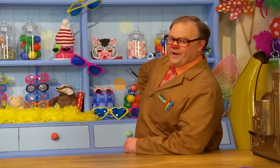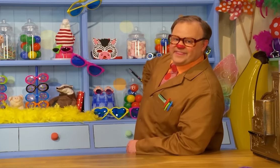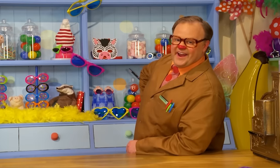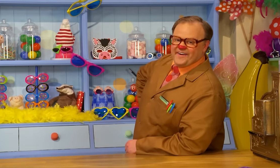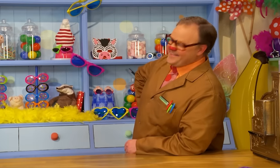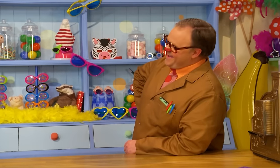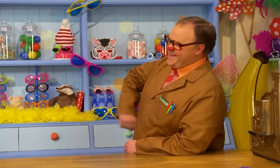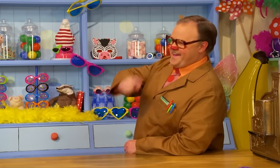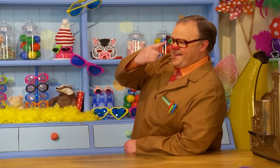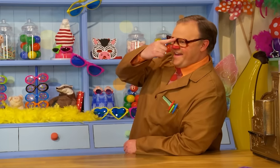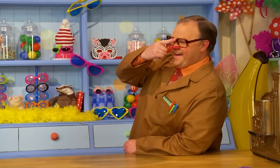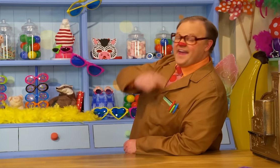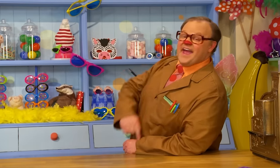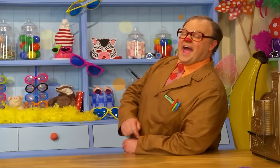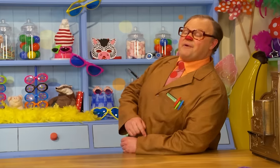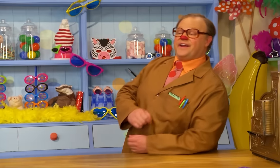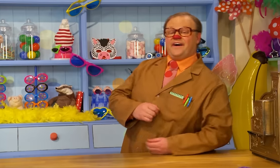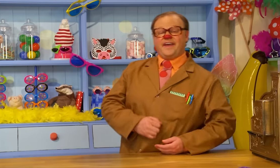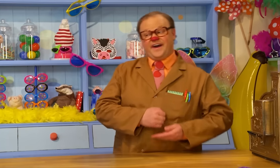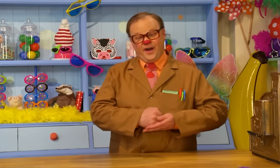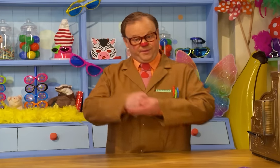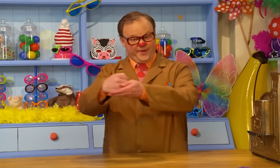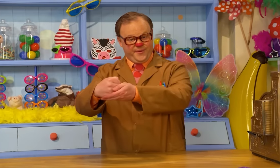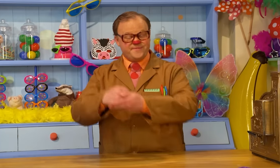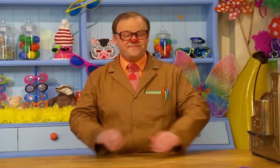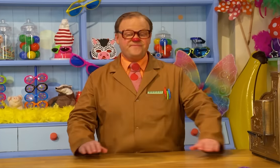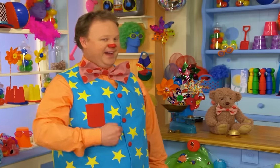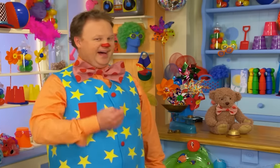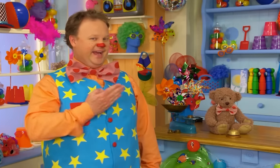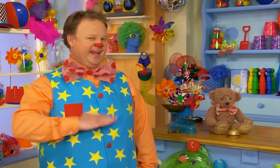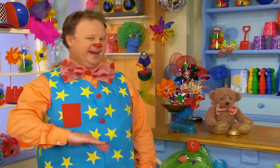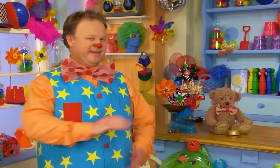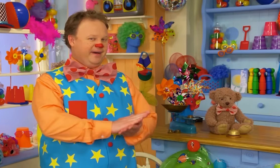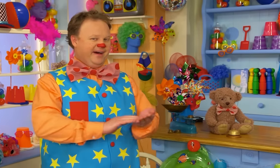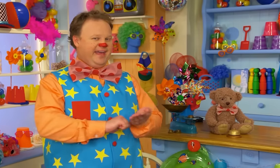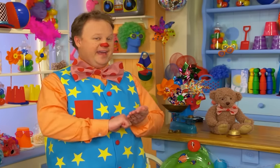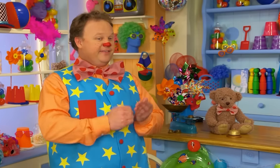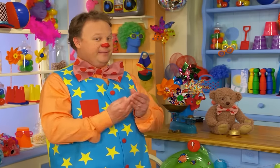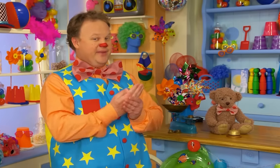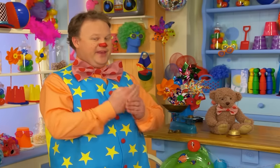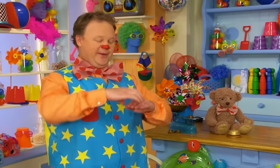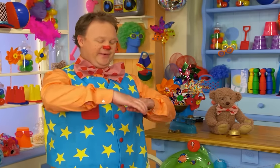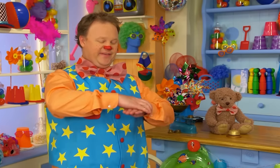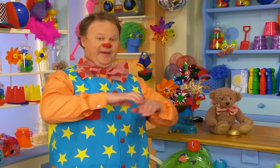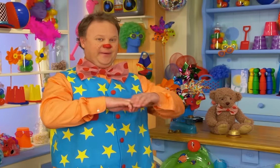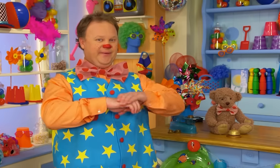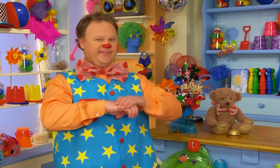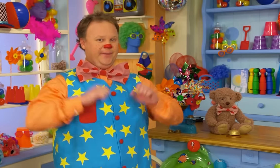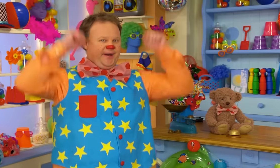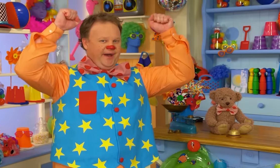the Lot. How can I help you? I'd like to buy some new shoes.